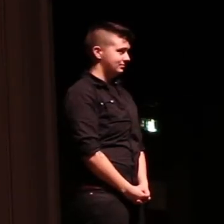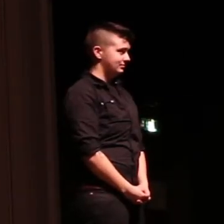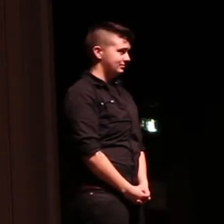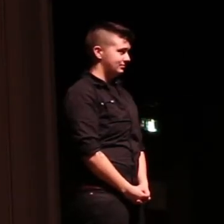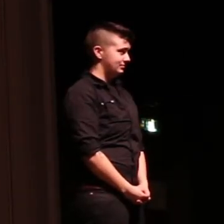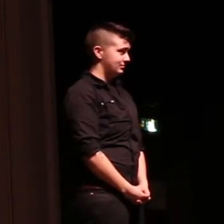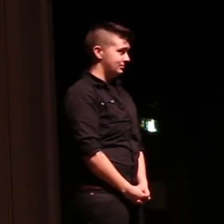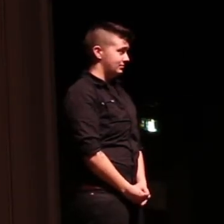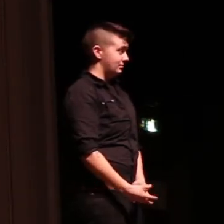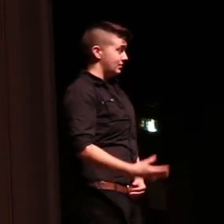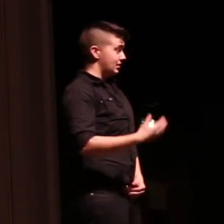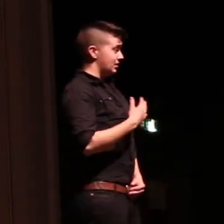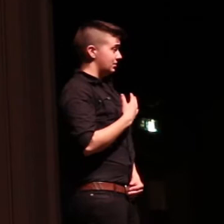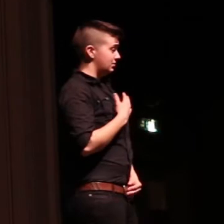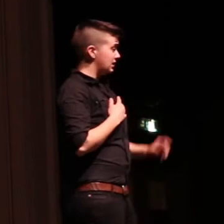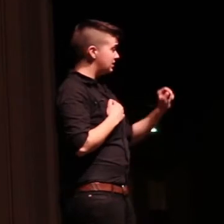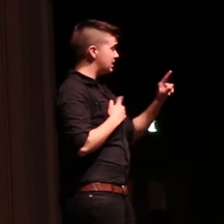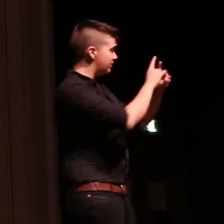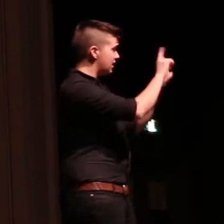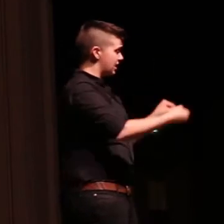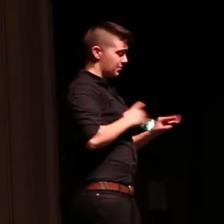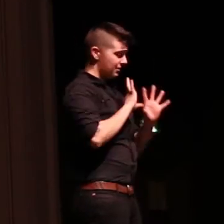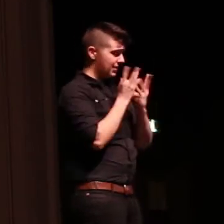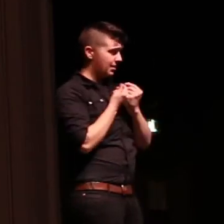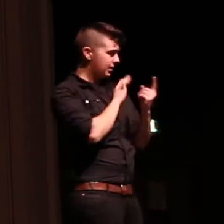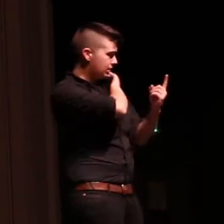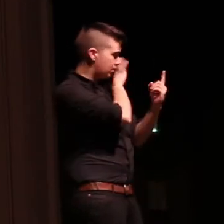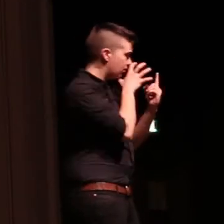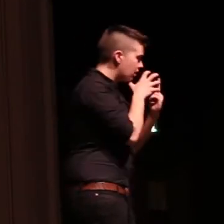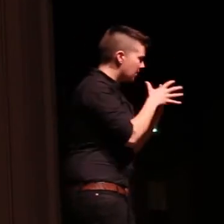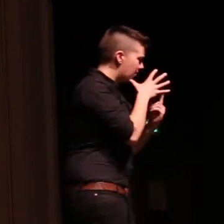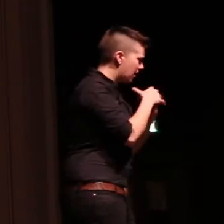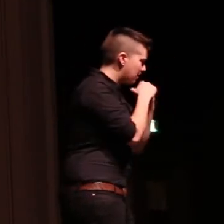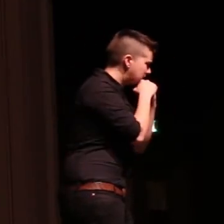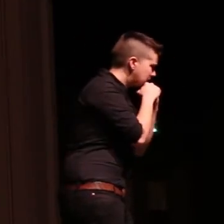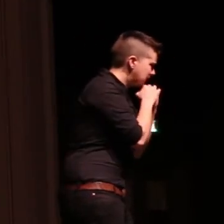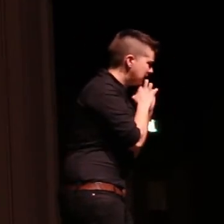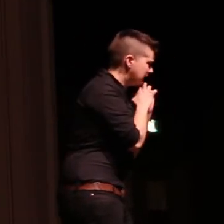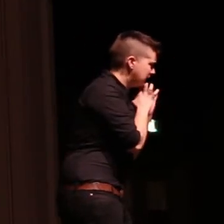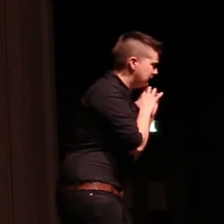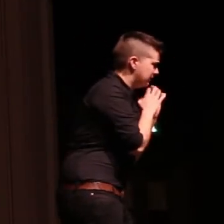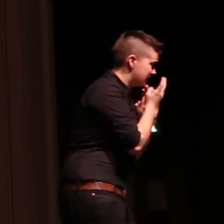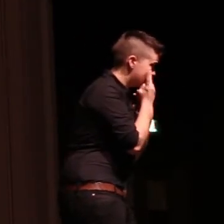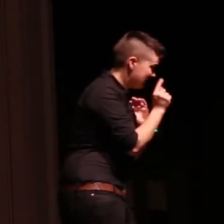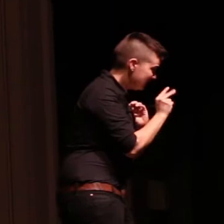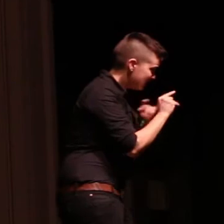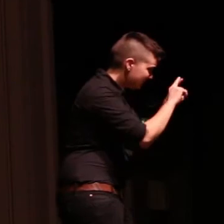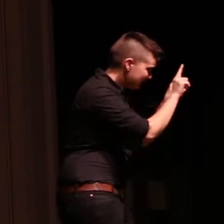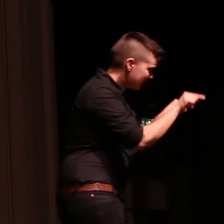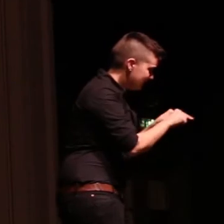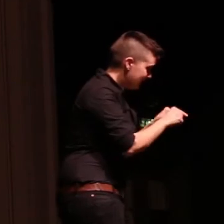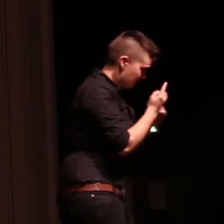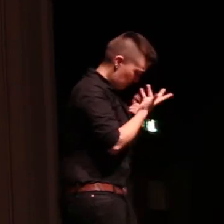My family swarms around the TV. My mother, clasping her hands together as if the miracle within them would escape